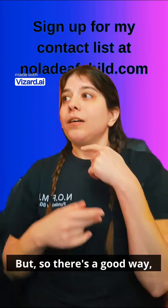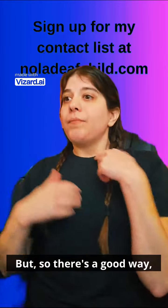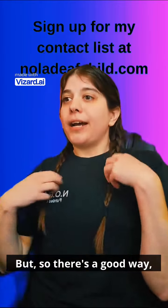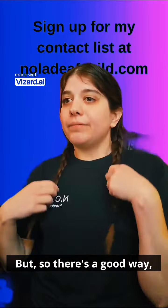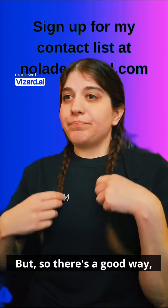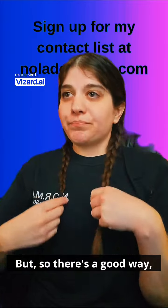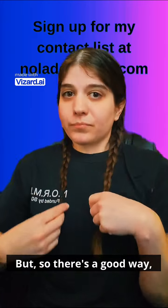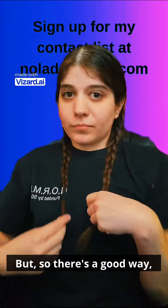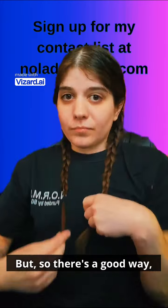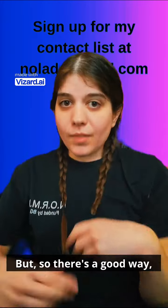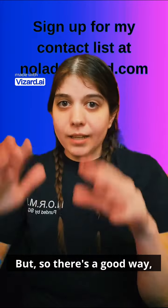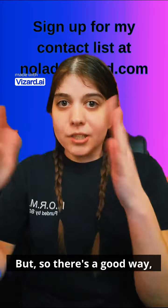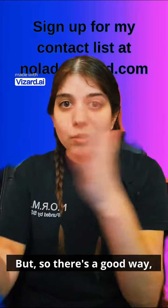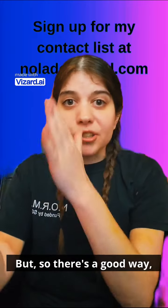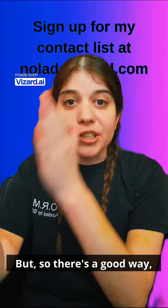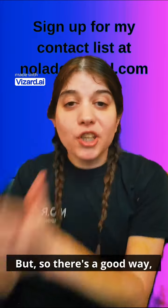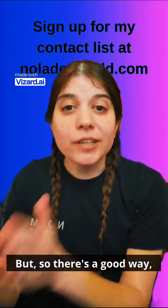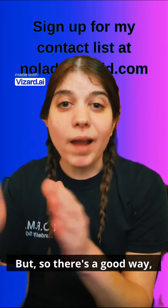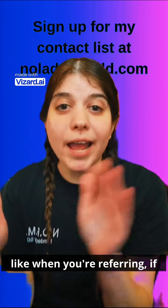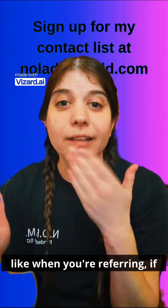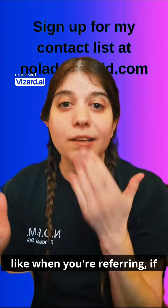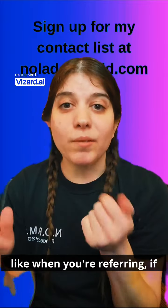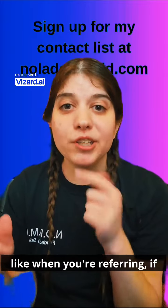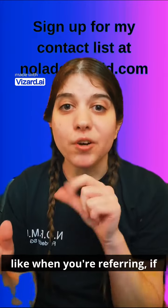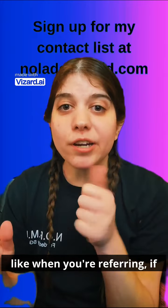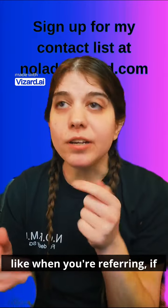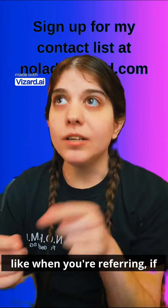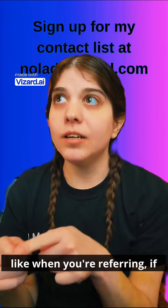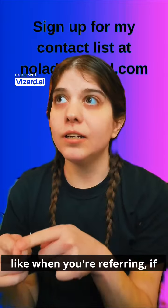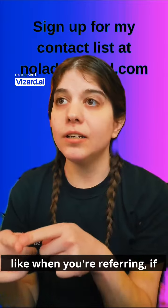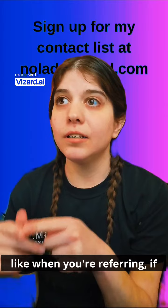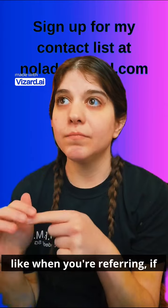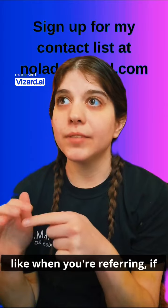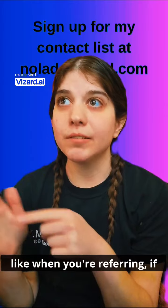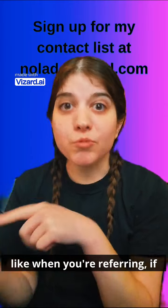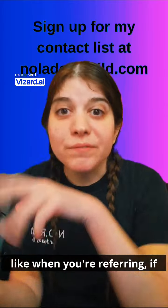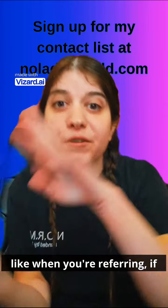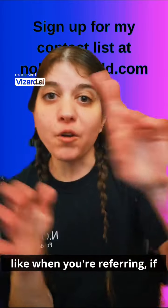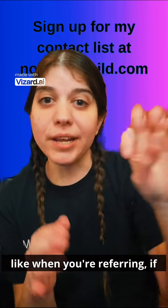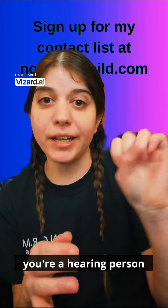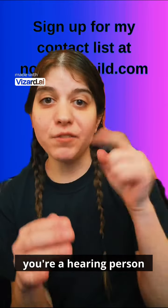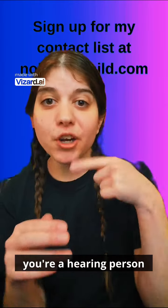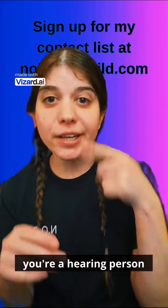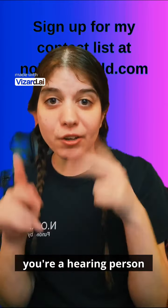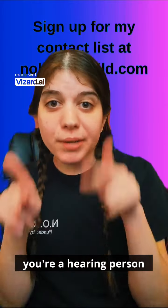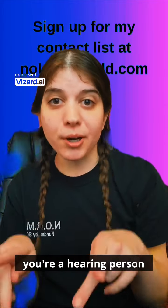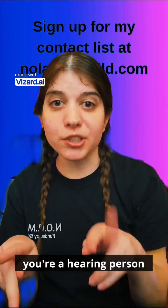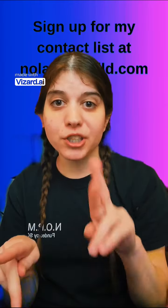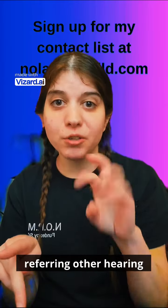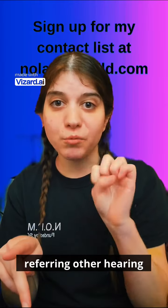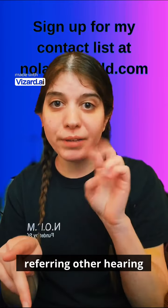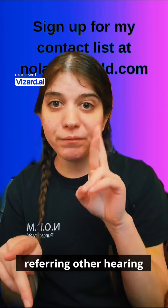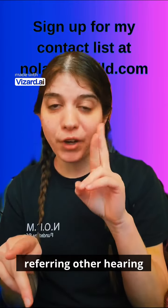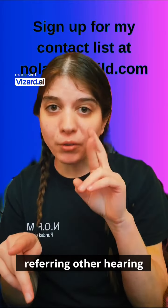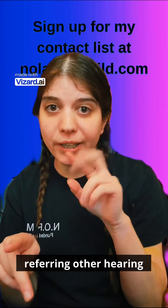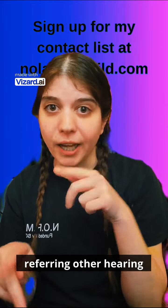But, so there's a good way, like when you're referring, if you're a hearing person referring